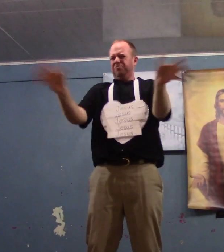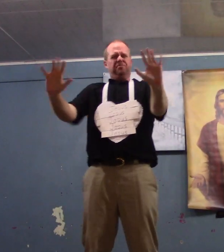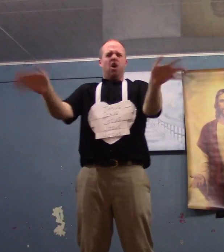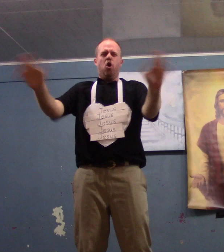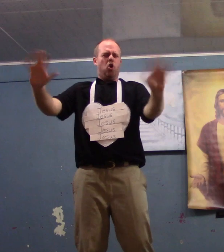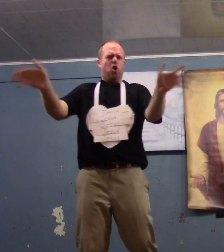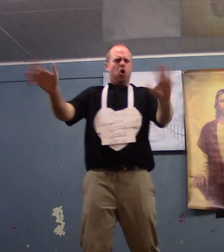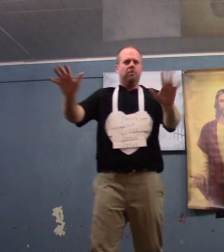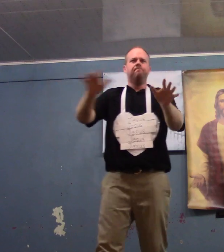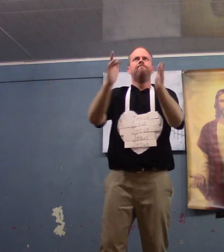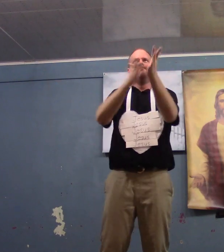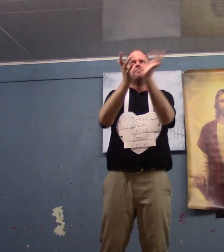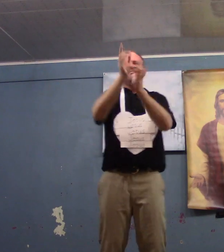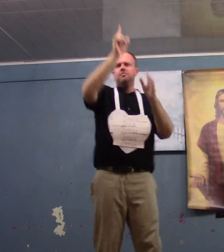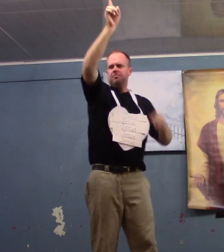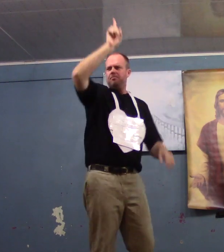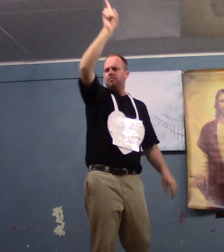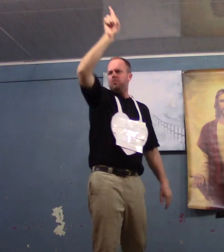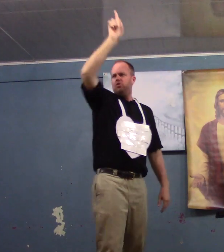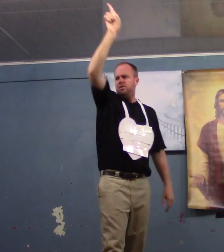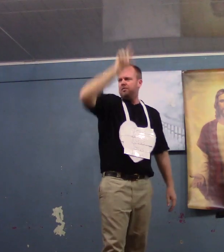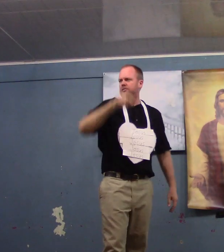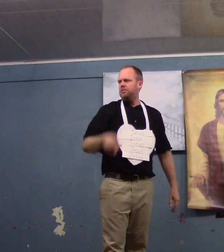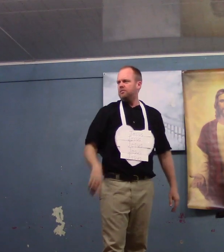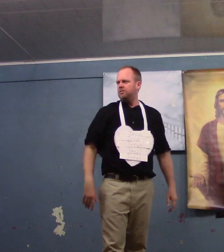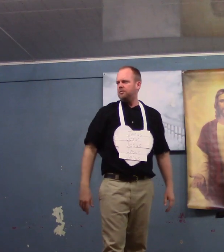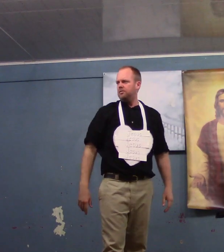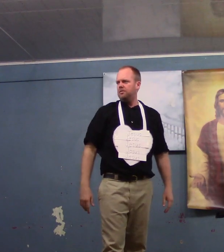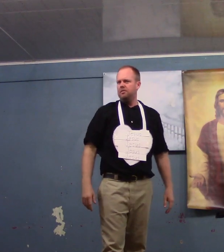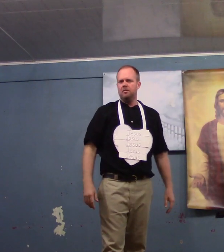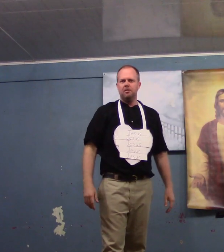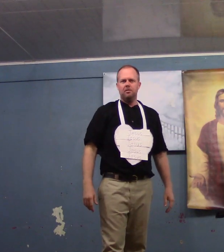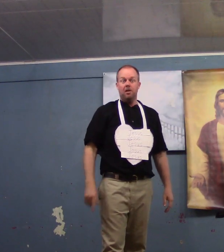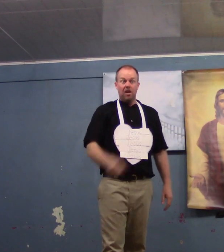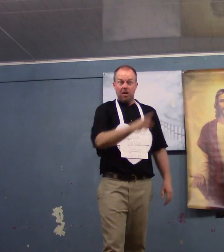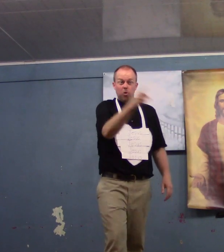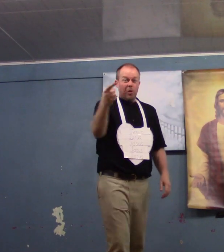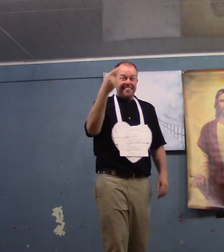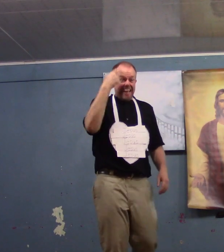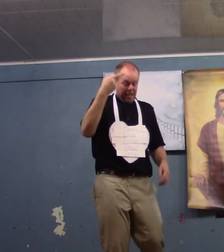It's not about pride. It's not about the actions. It's about Jesus.